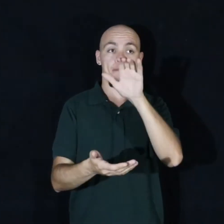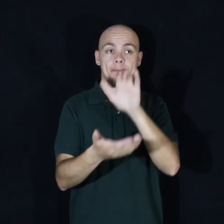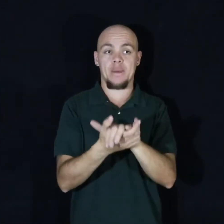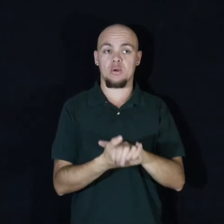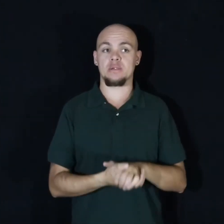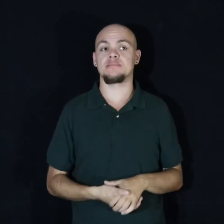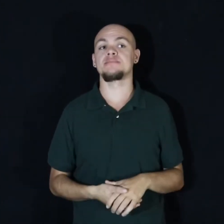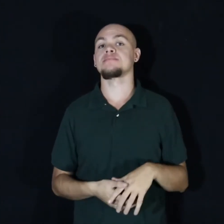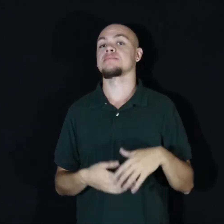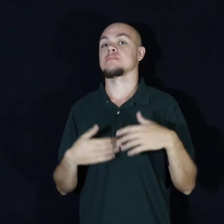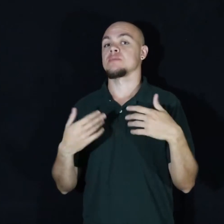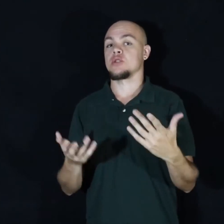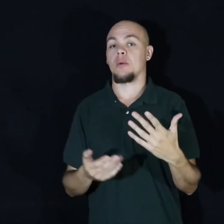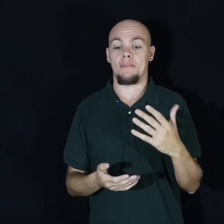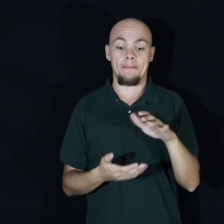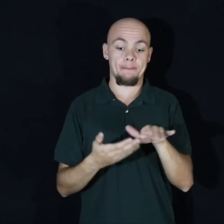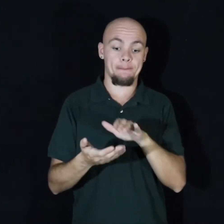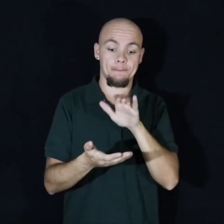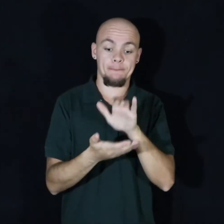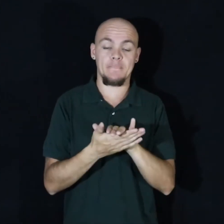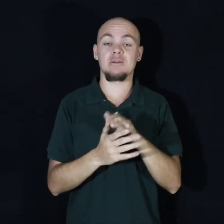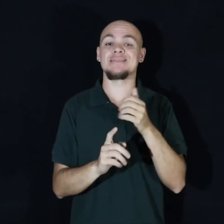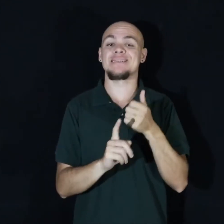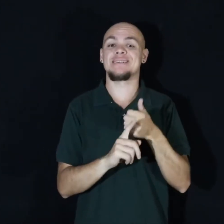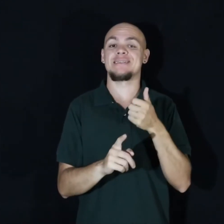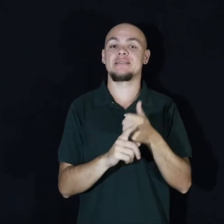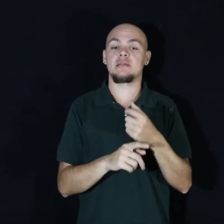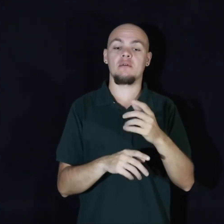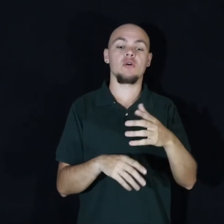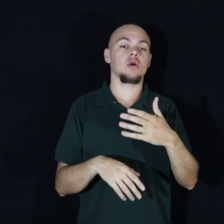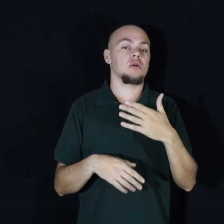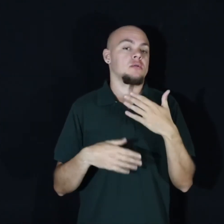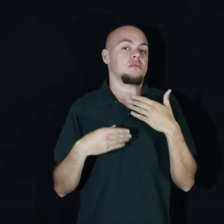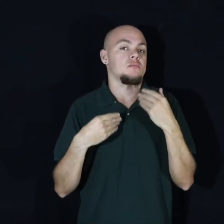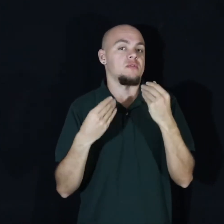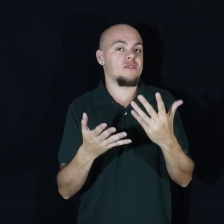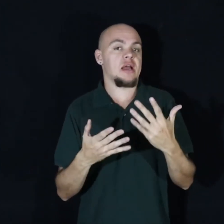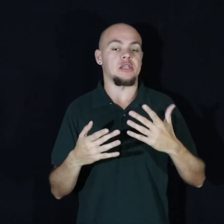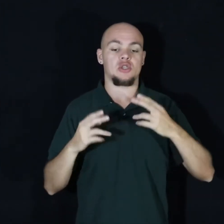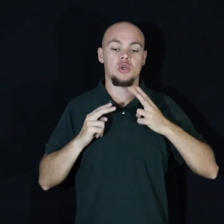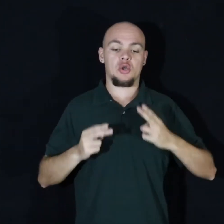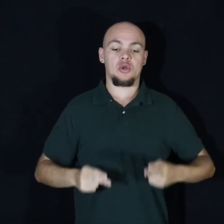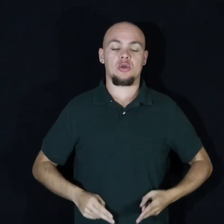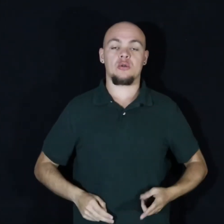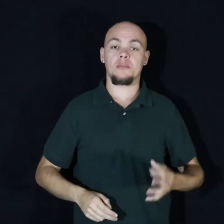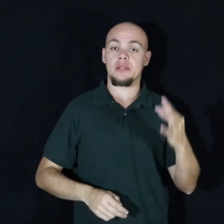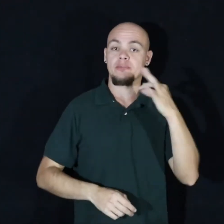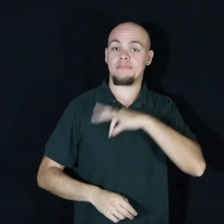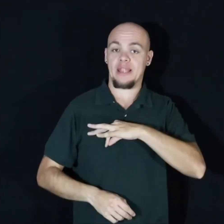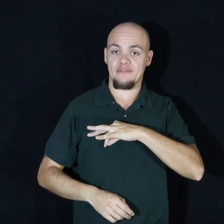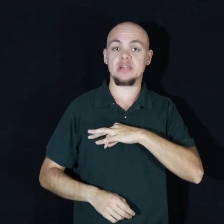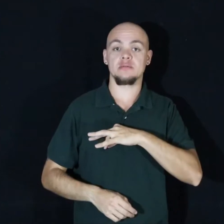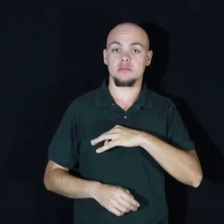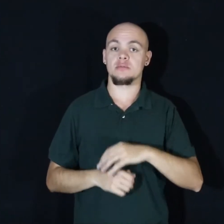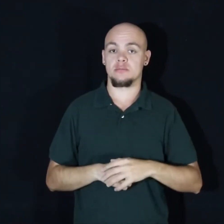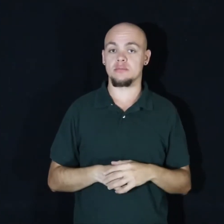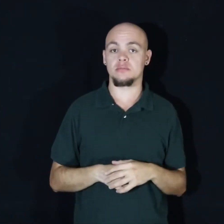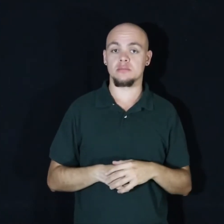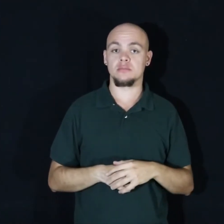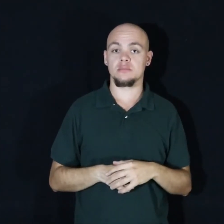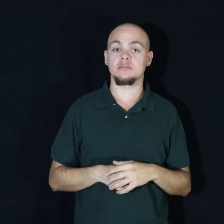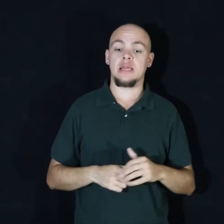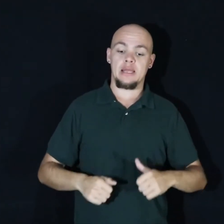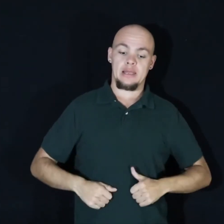you are married. So marriage is very beneficial to human beings. It provides physical and mental